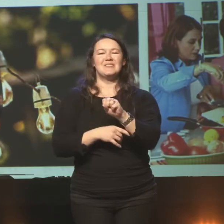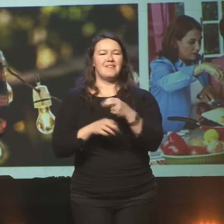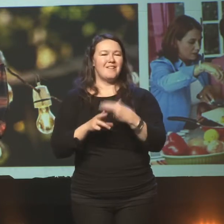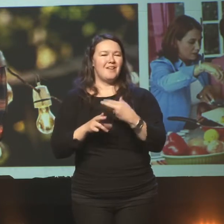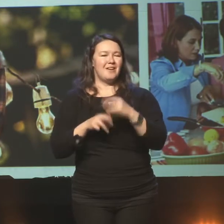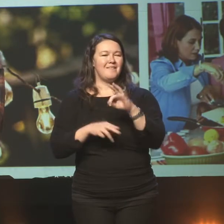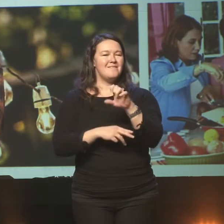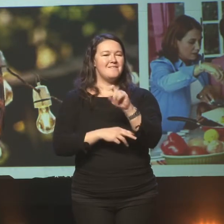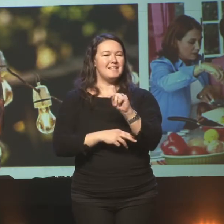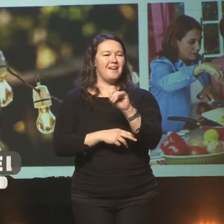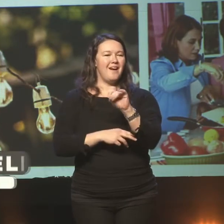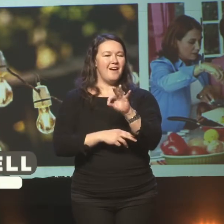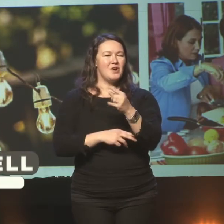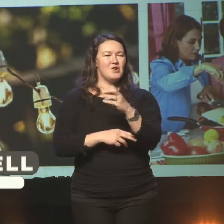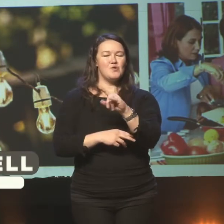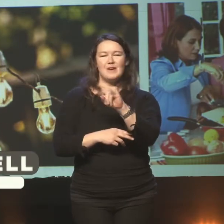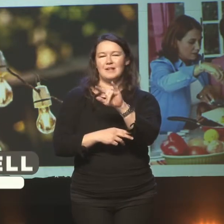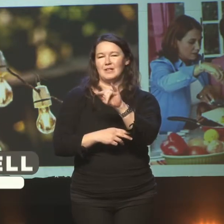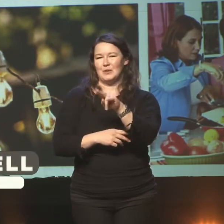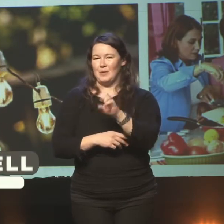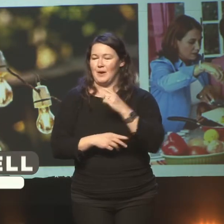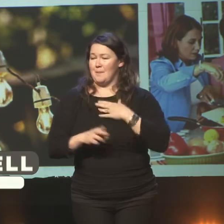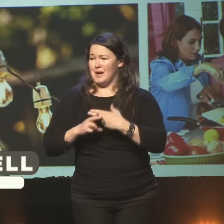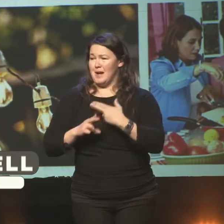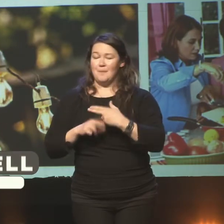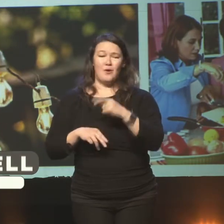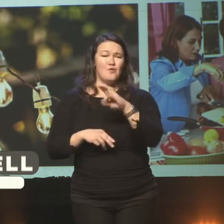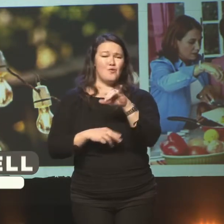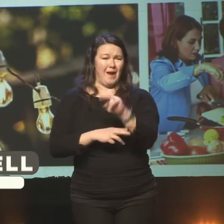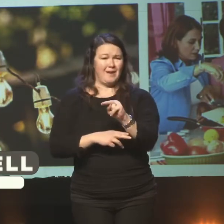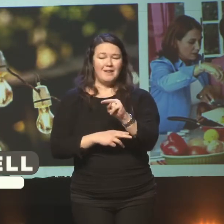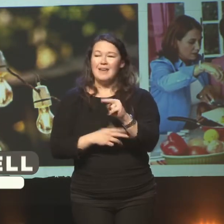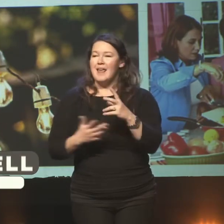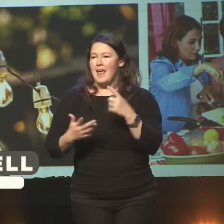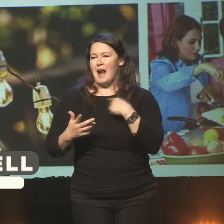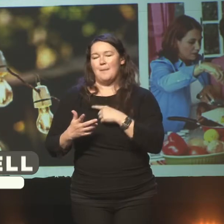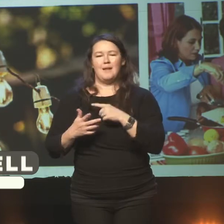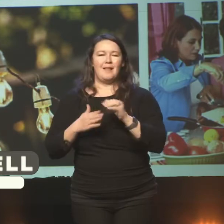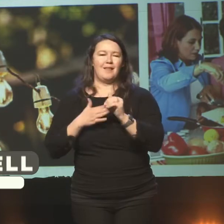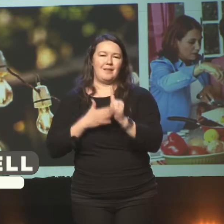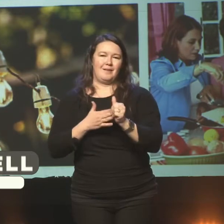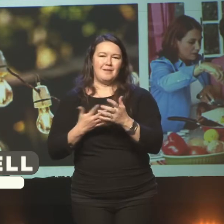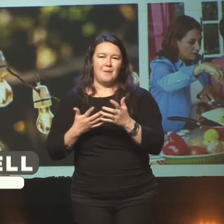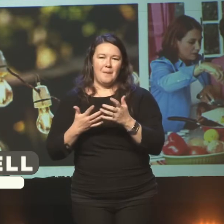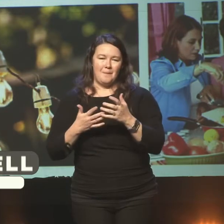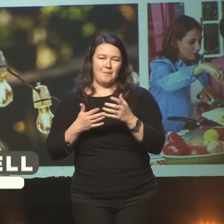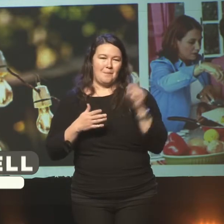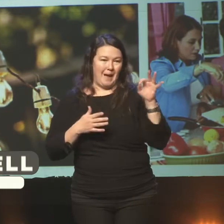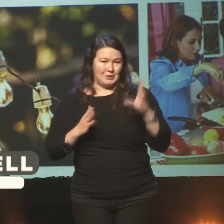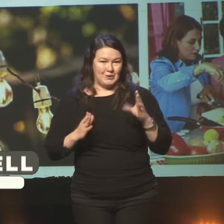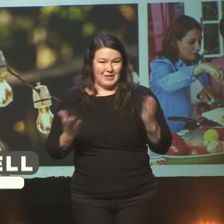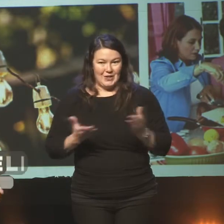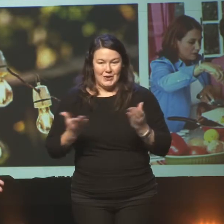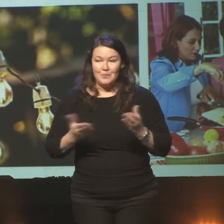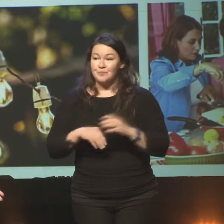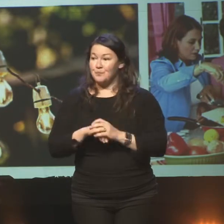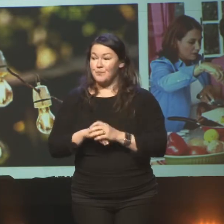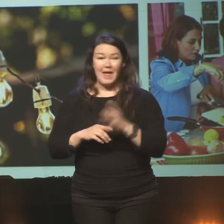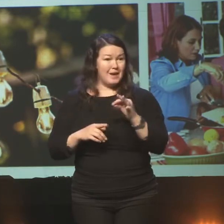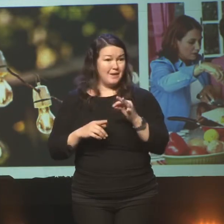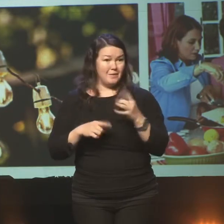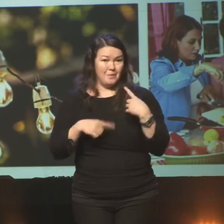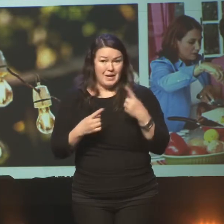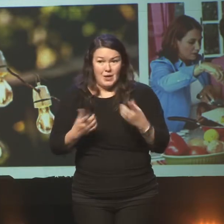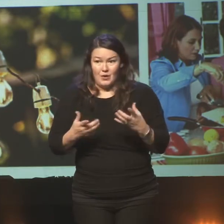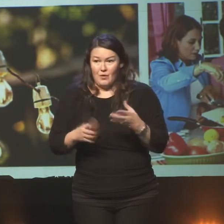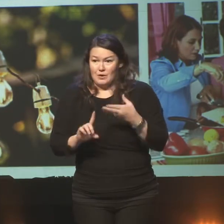wrapping it up. My name is Ryan. I'm the lead pastor here at Crossroads Church. It's great to be with you. If you are a guest today, or if you've been around for a while, COVID has hit. And if I